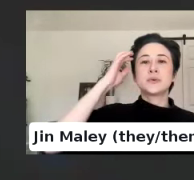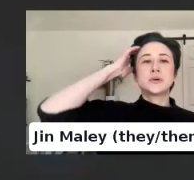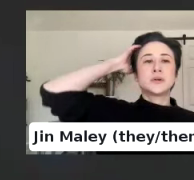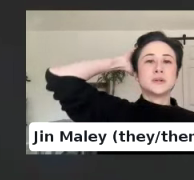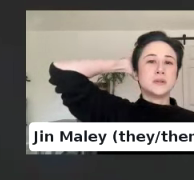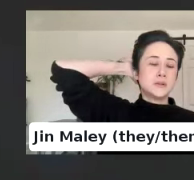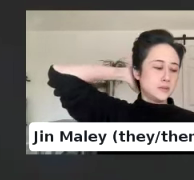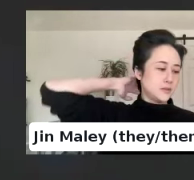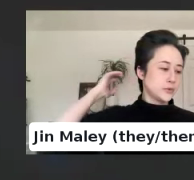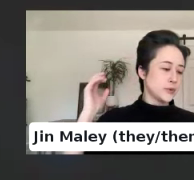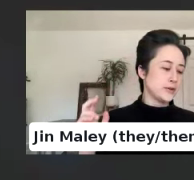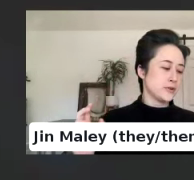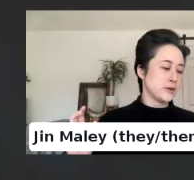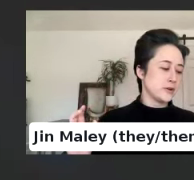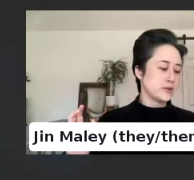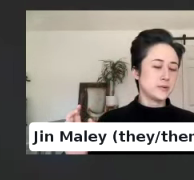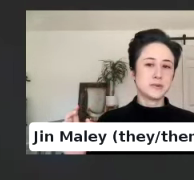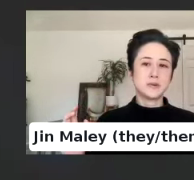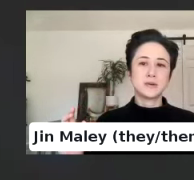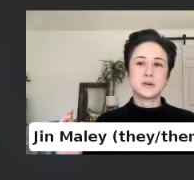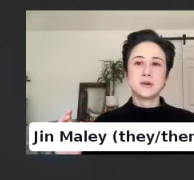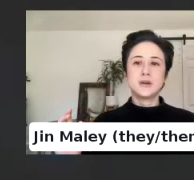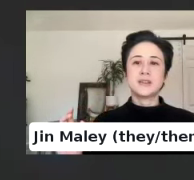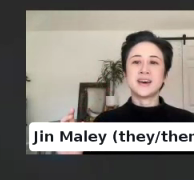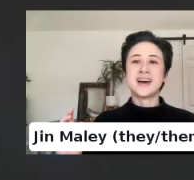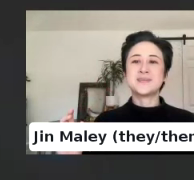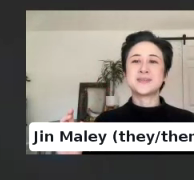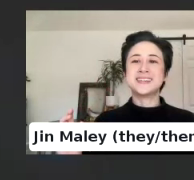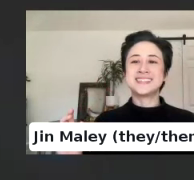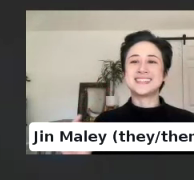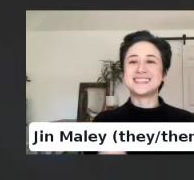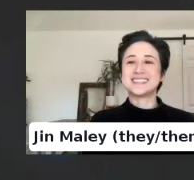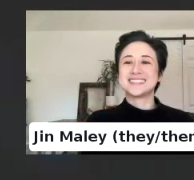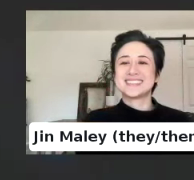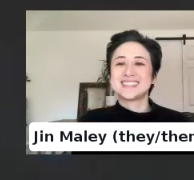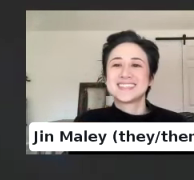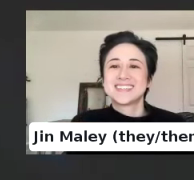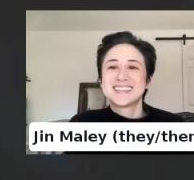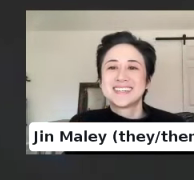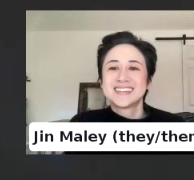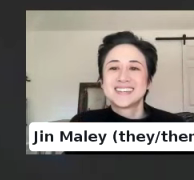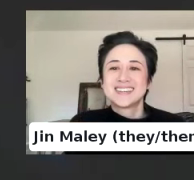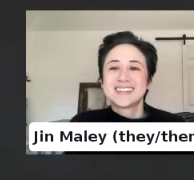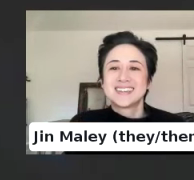The Fool, great card. The High Priestess,